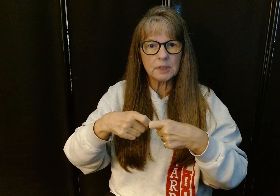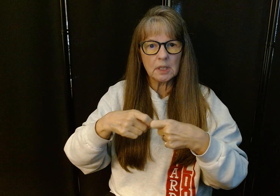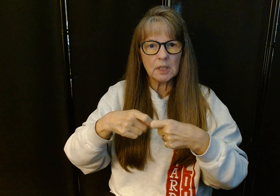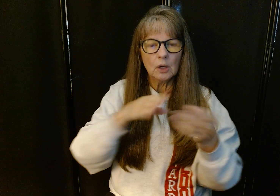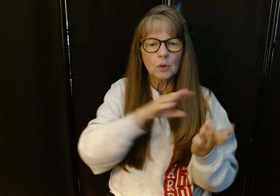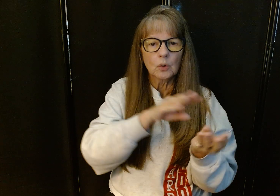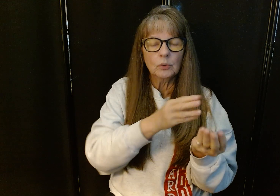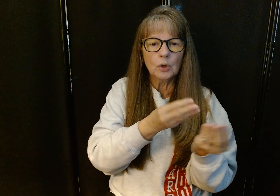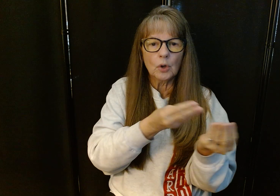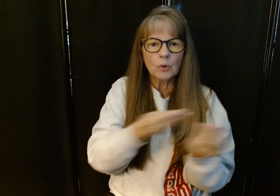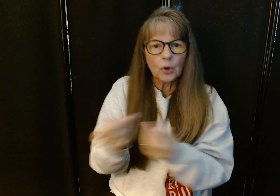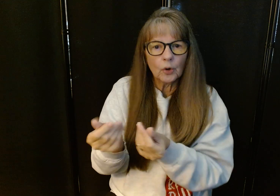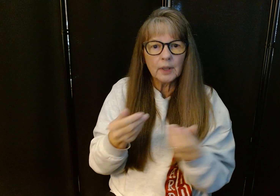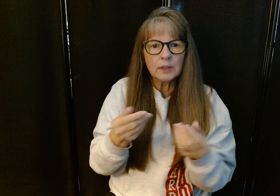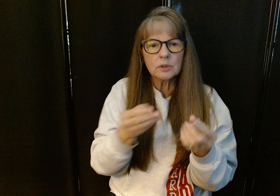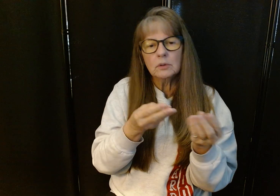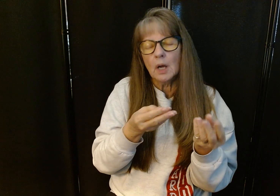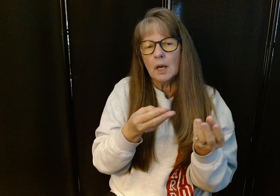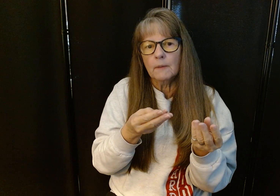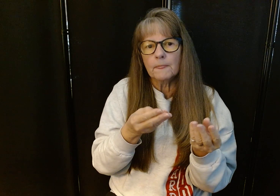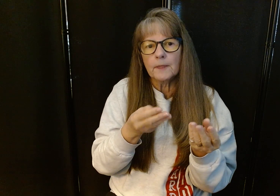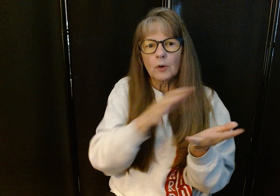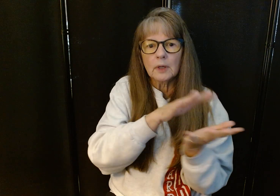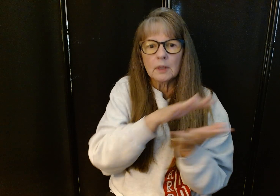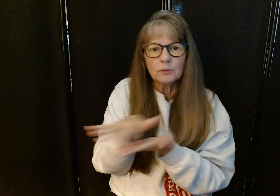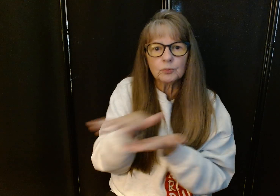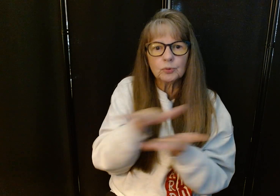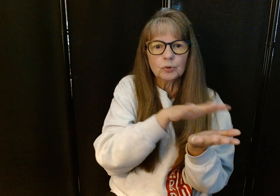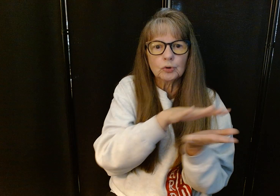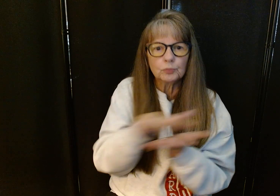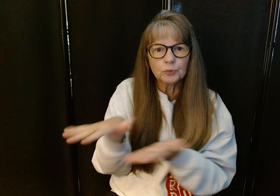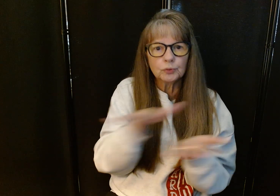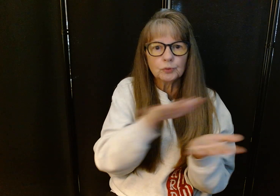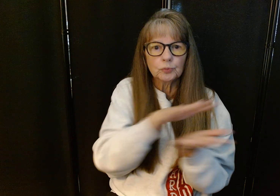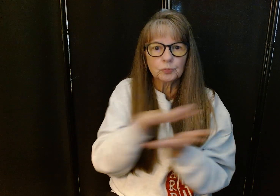electricity. Current. Current can be